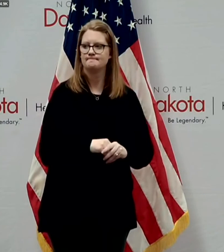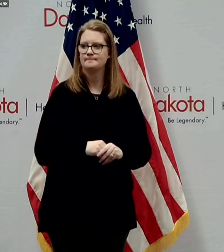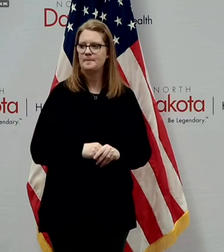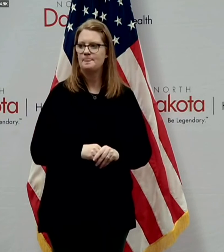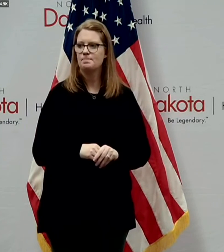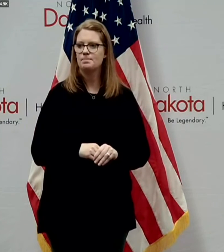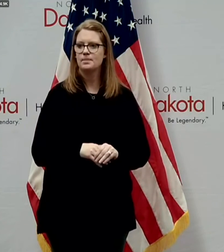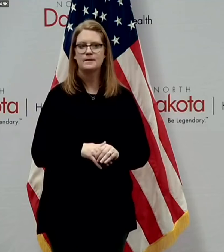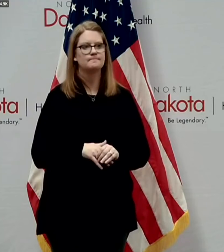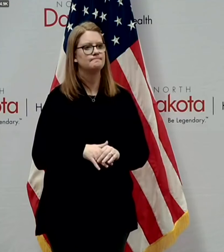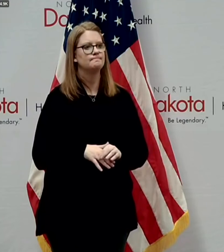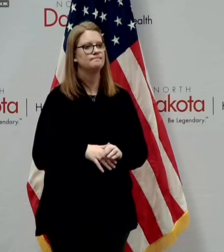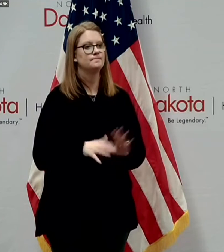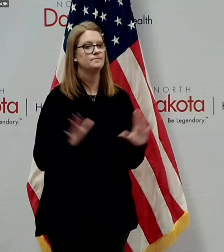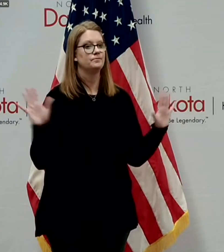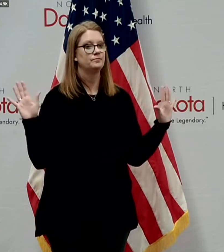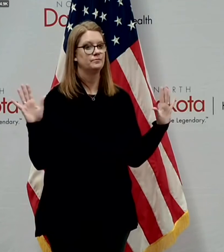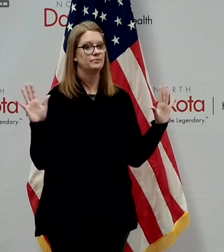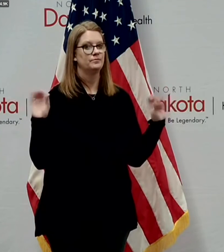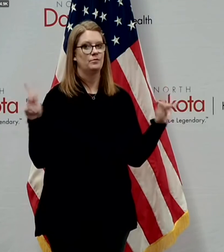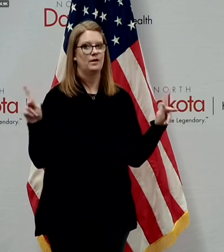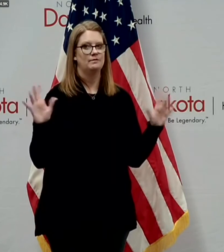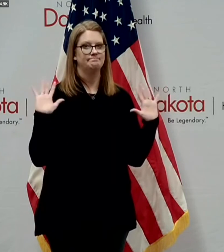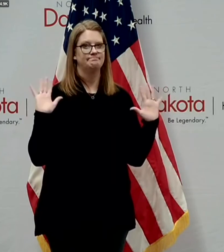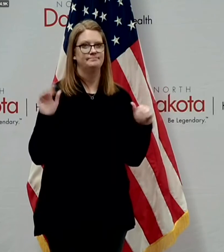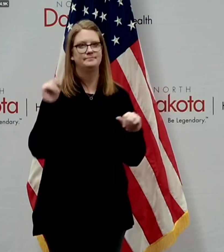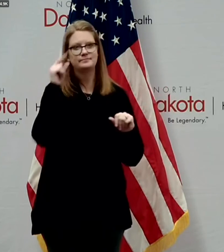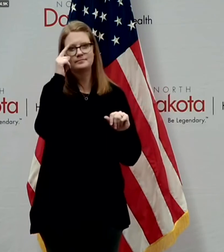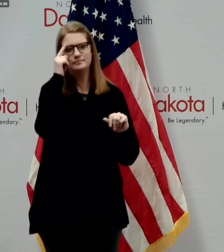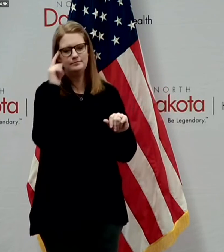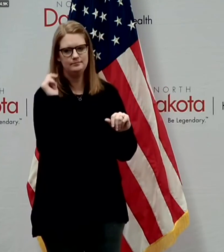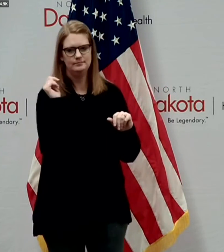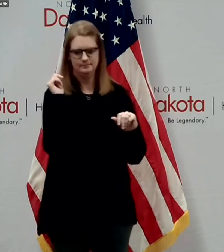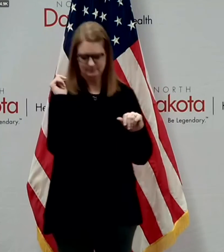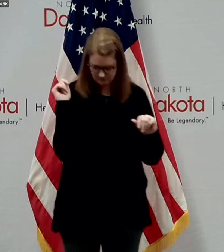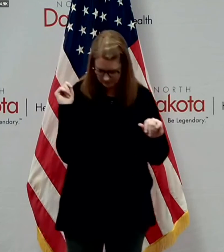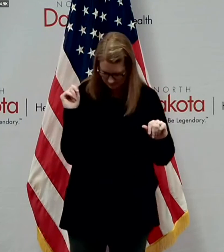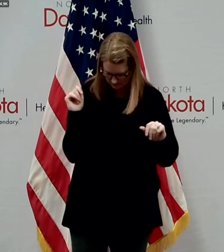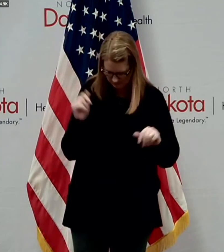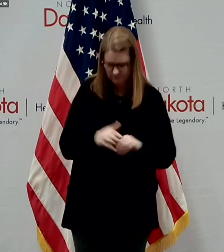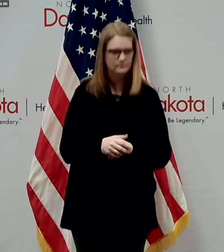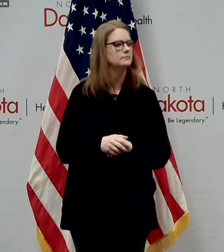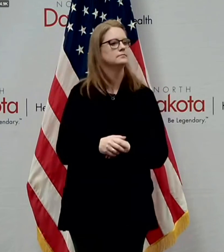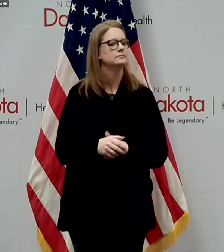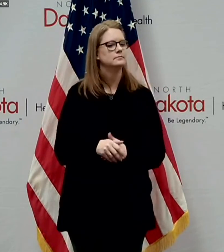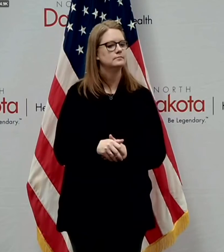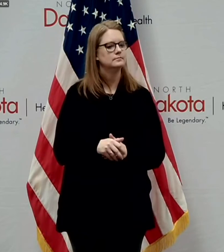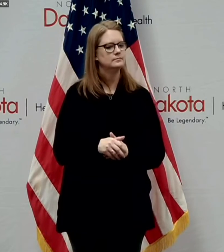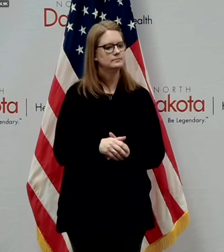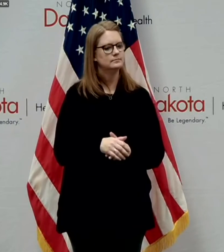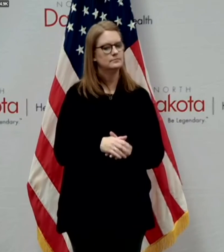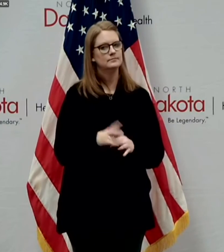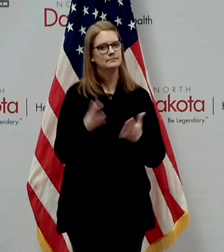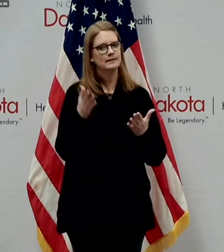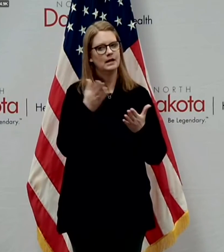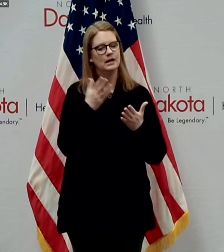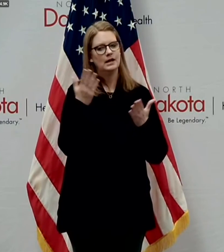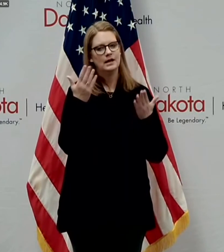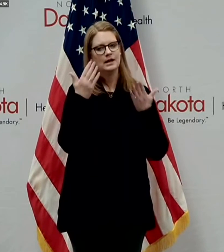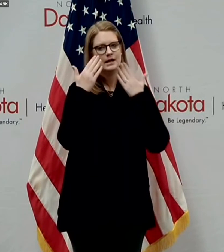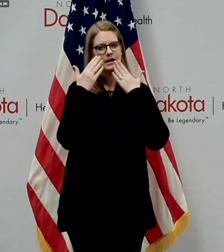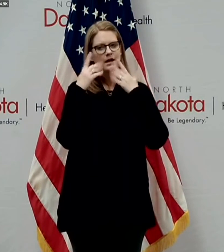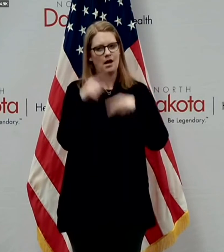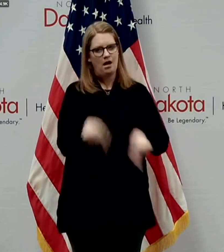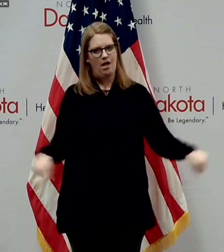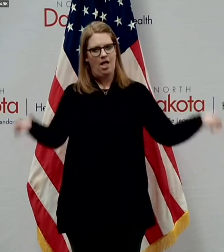Okay, other questions? Seeing none. I want to again close by just saying to all